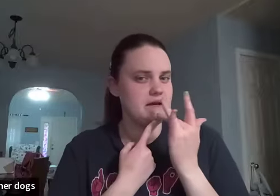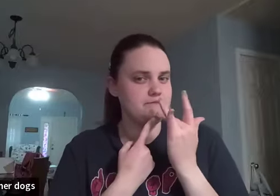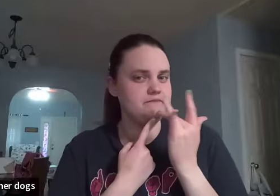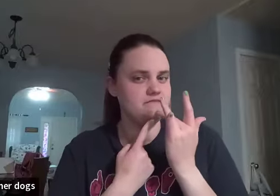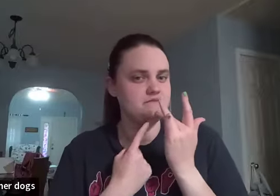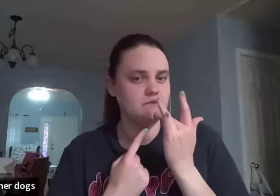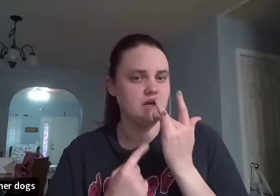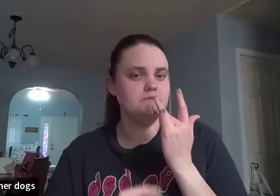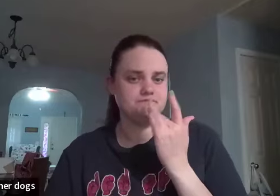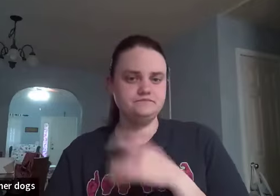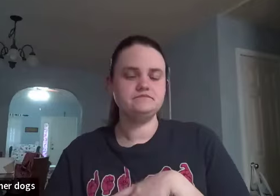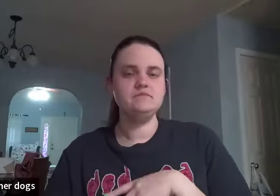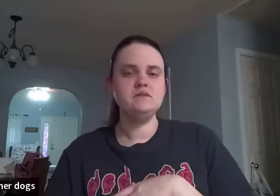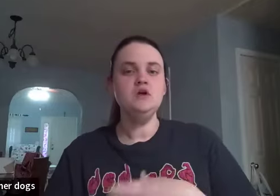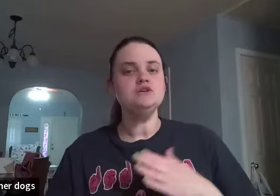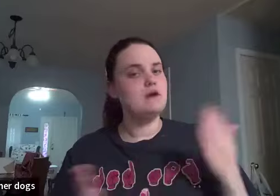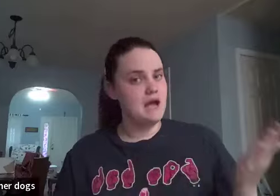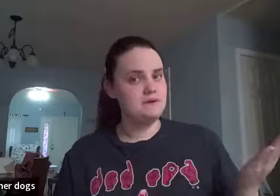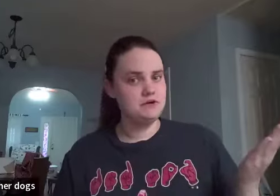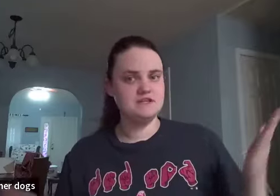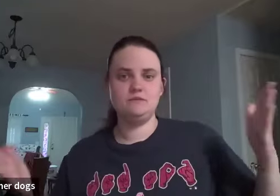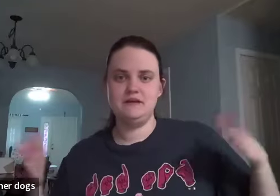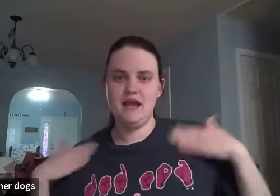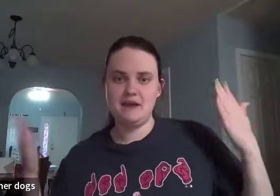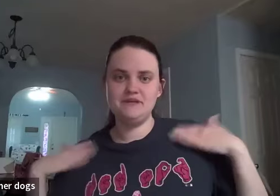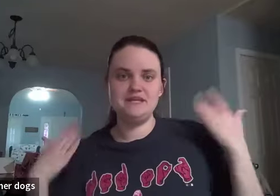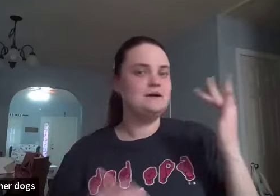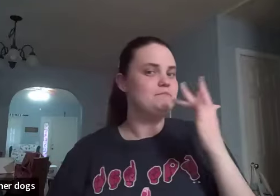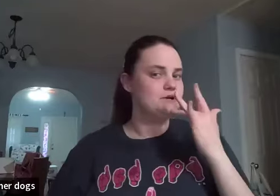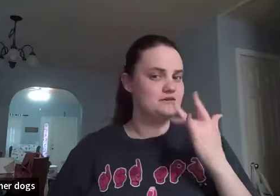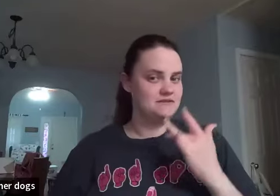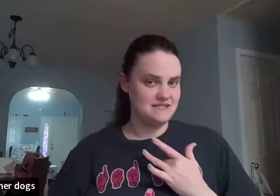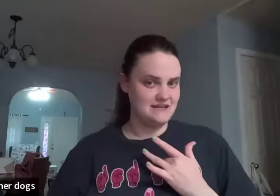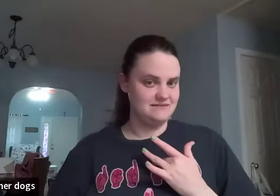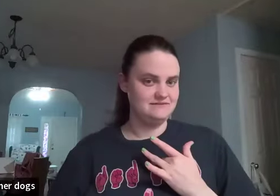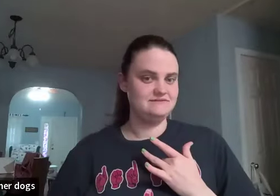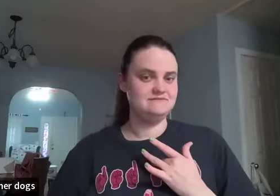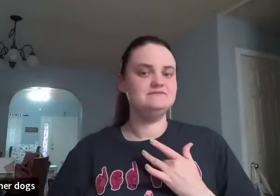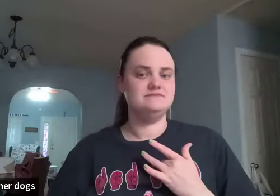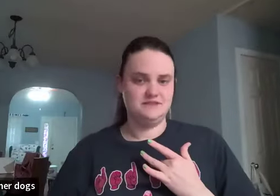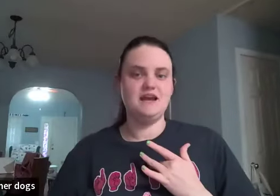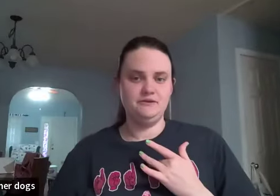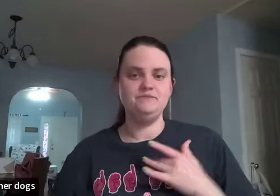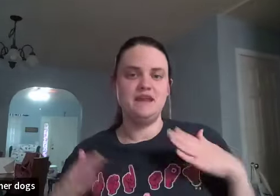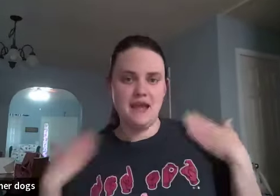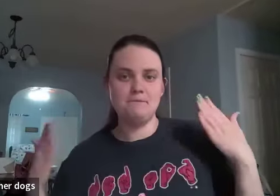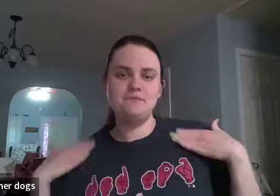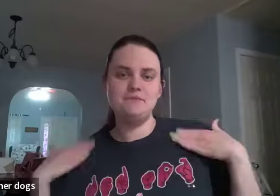time. Okay. So happy birthday would be happy birthday. Okay.